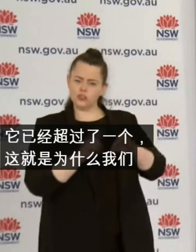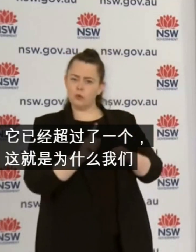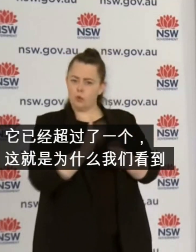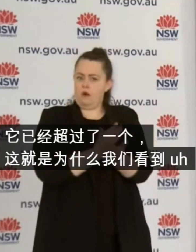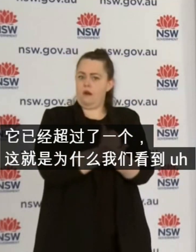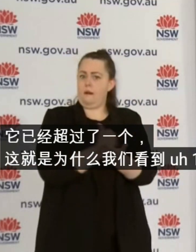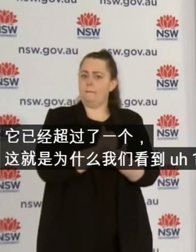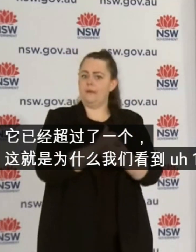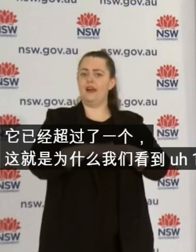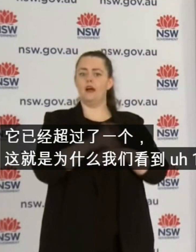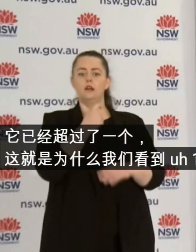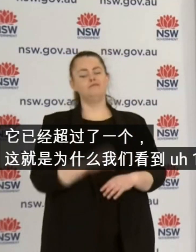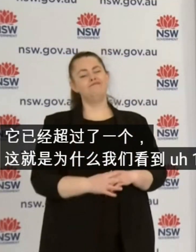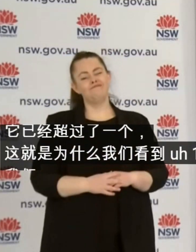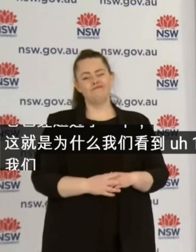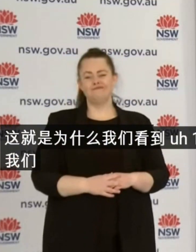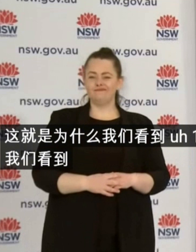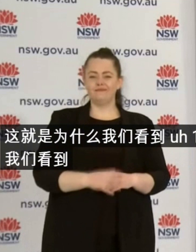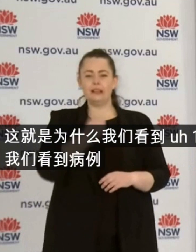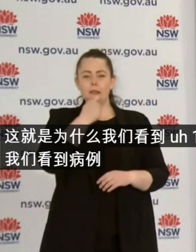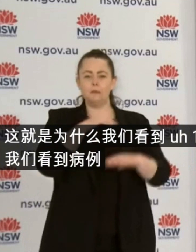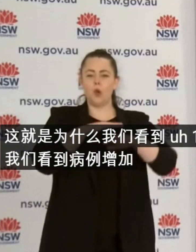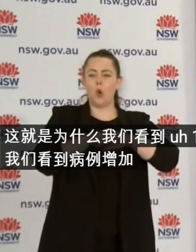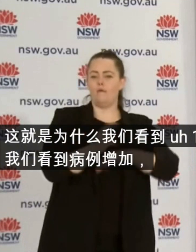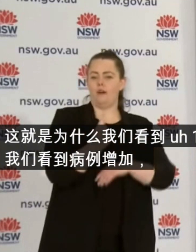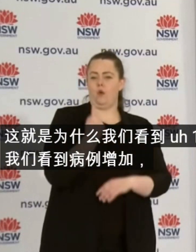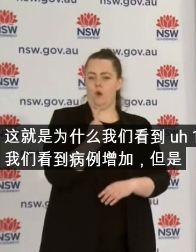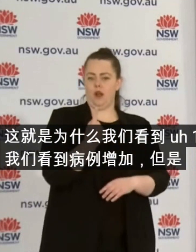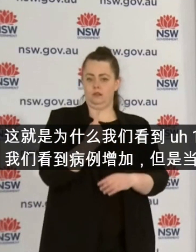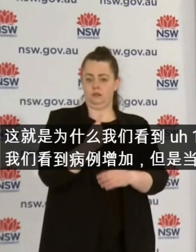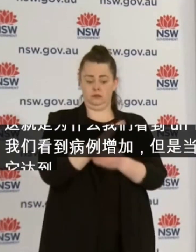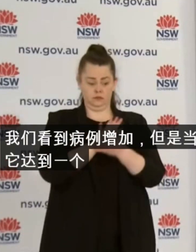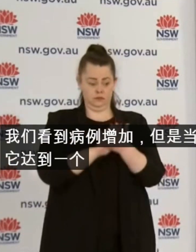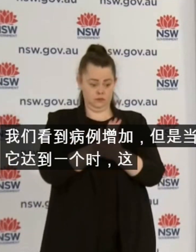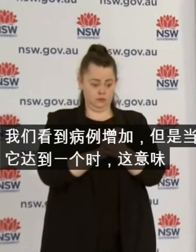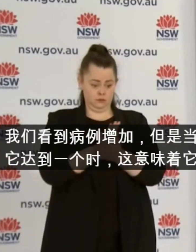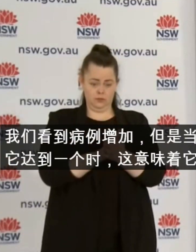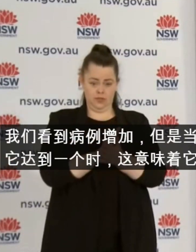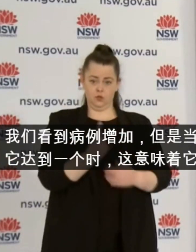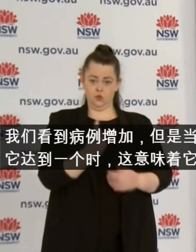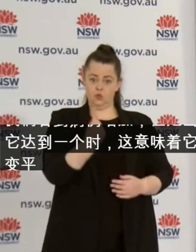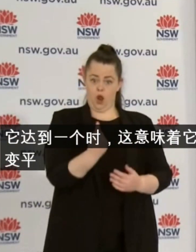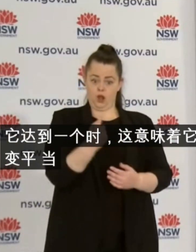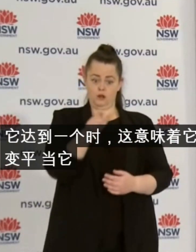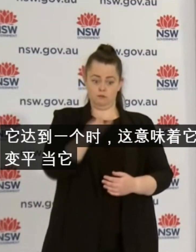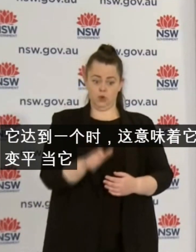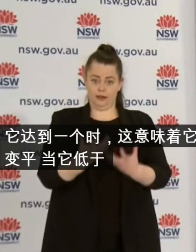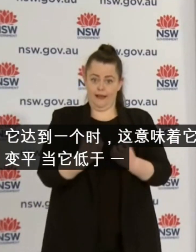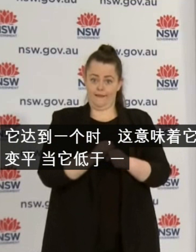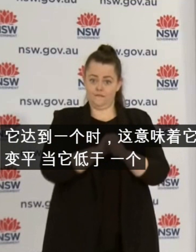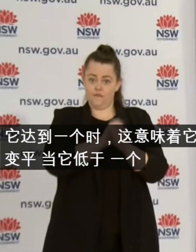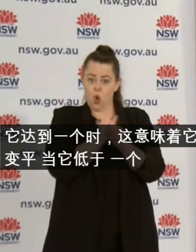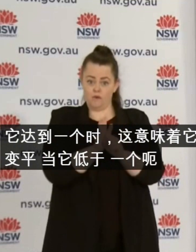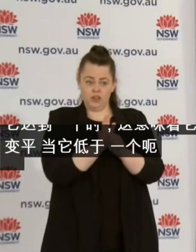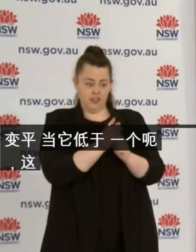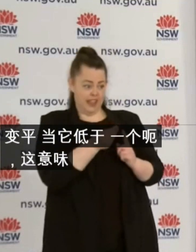seen 1.2. That's why we've seen cases increasing. But when it gets to 1, that means it's flattening, and when it gets